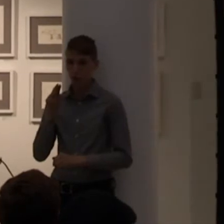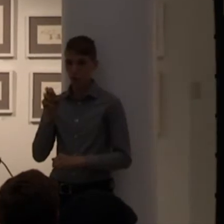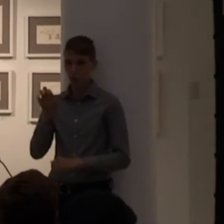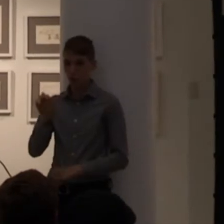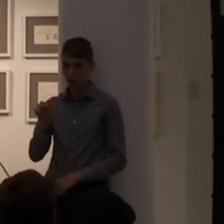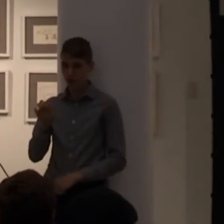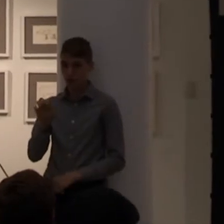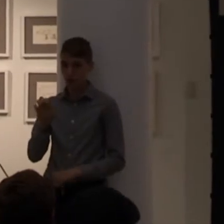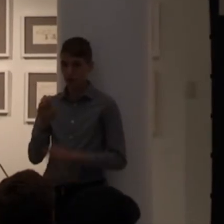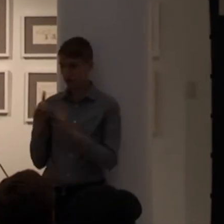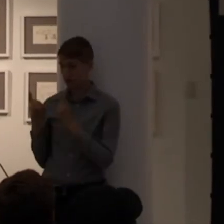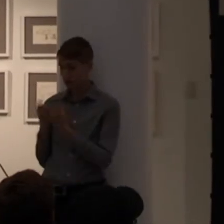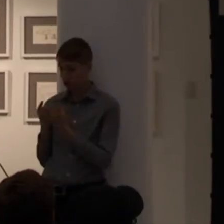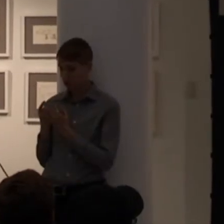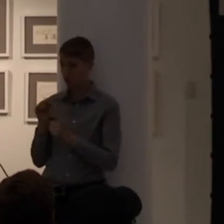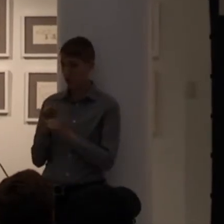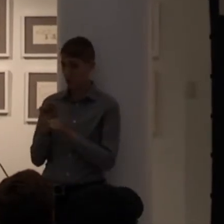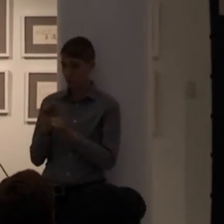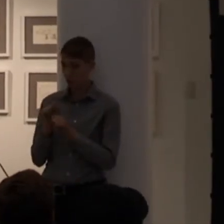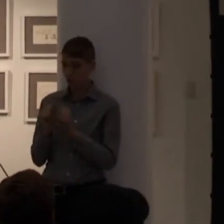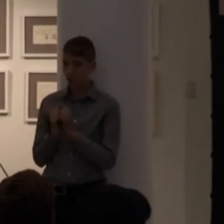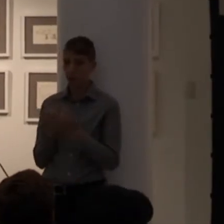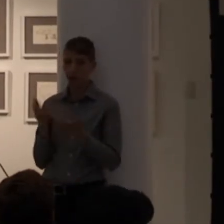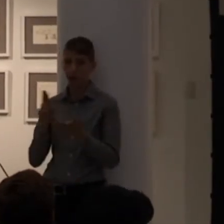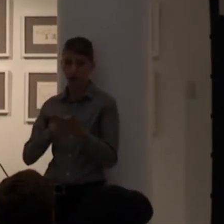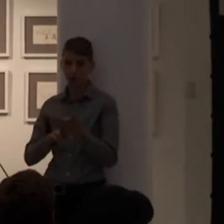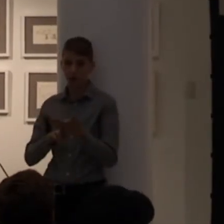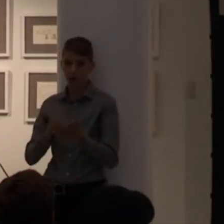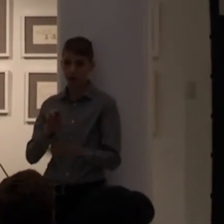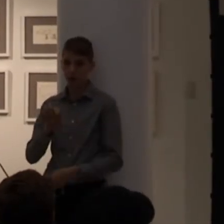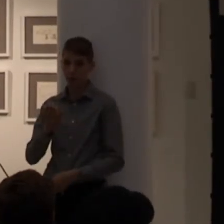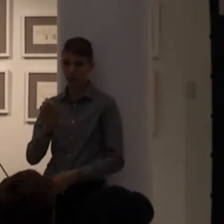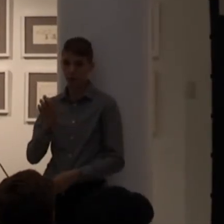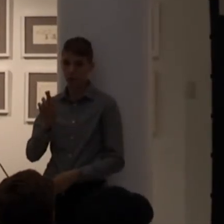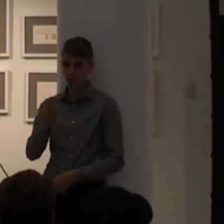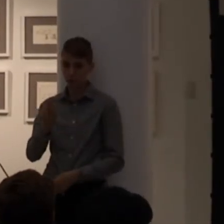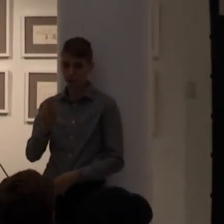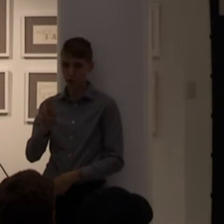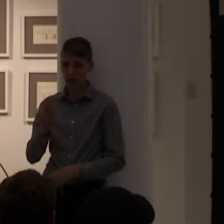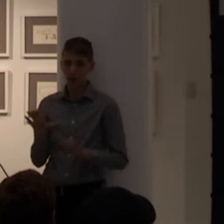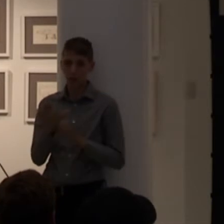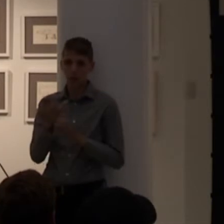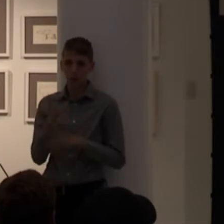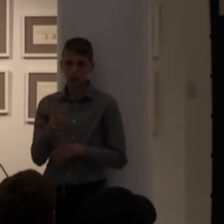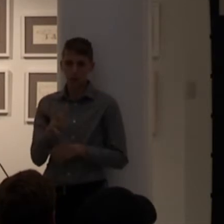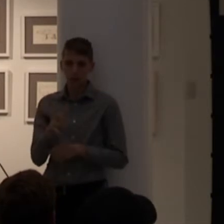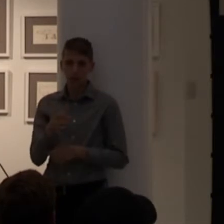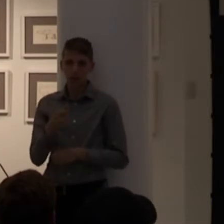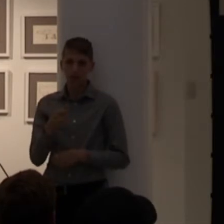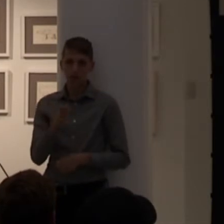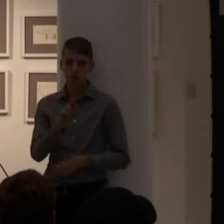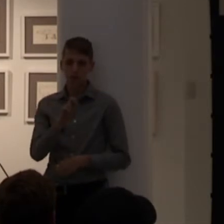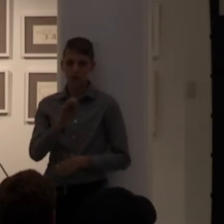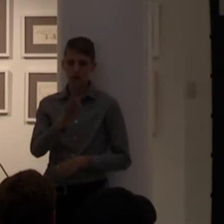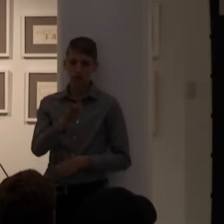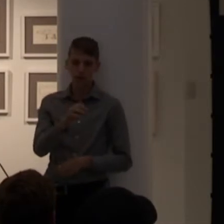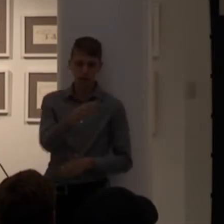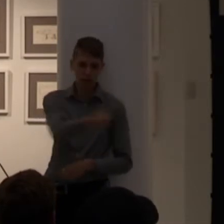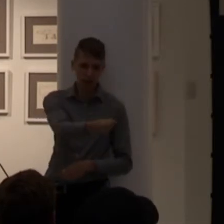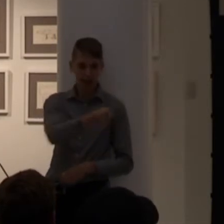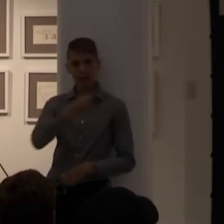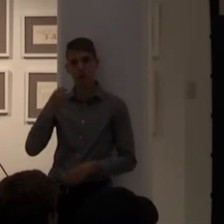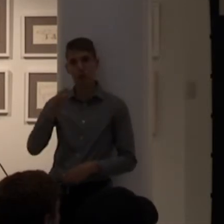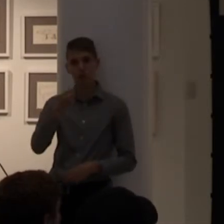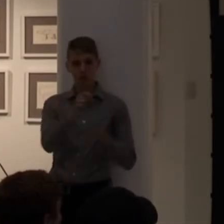working with a contract molder that was in Iowa, and they were doing handles for Amana refrigeration. So you had the